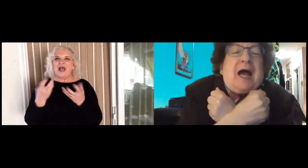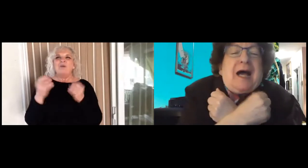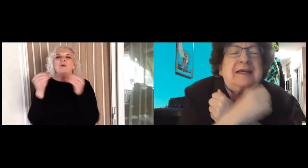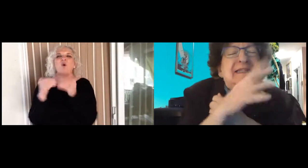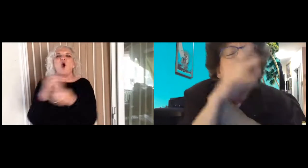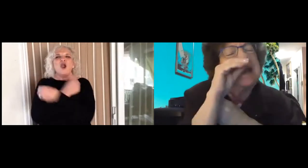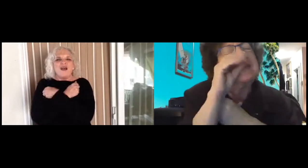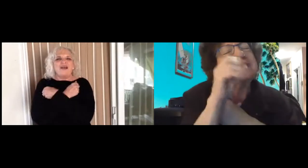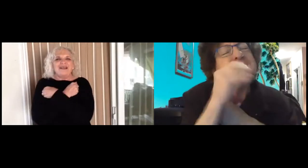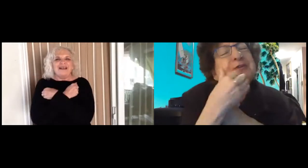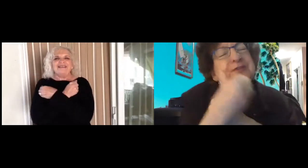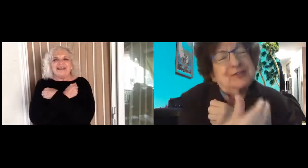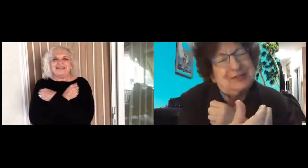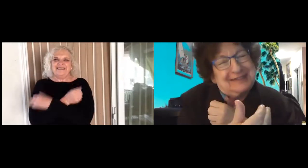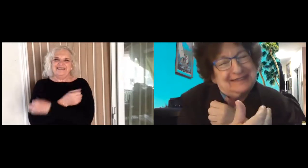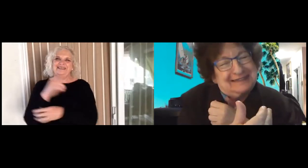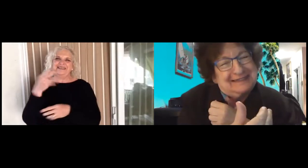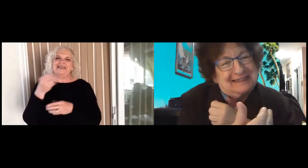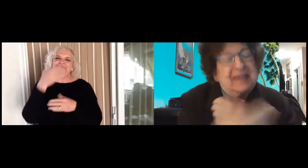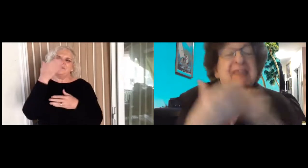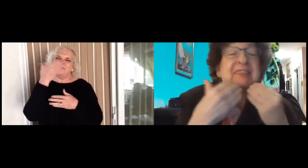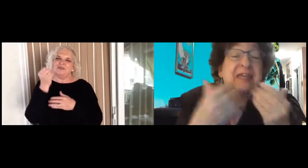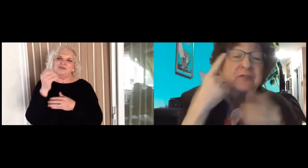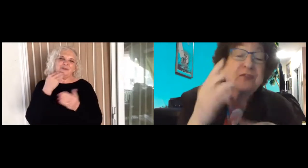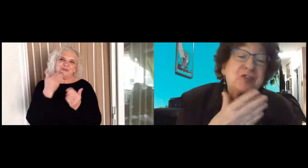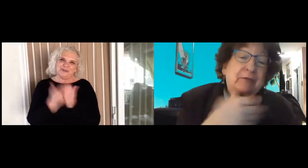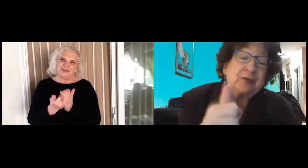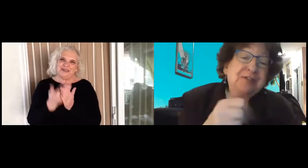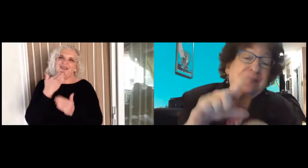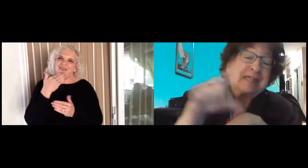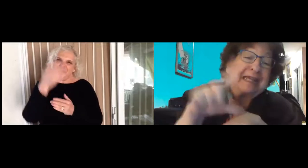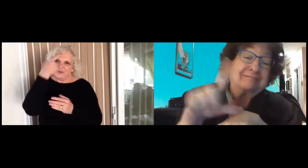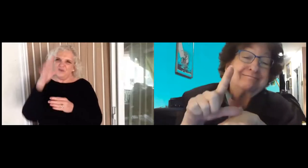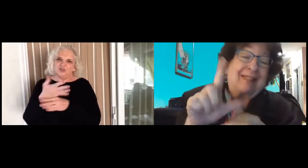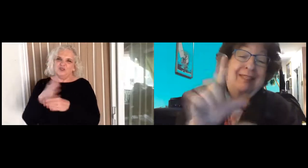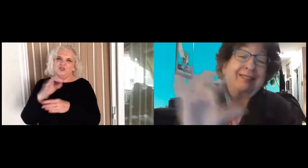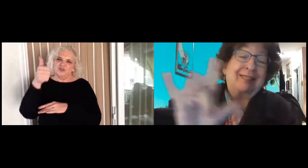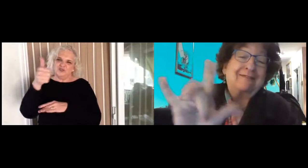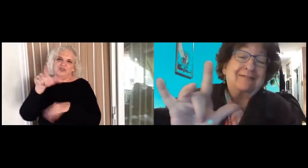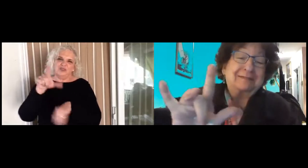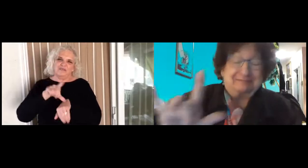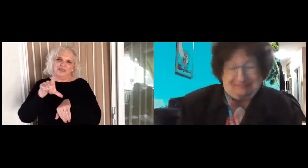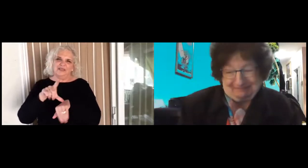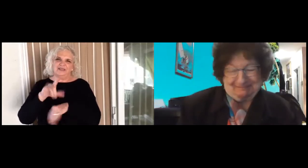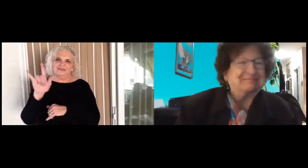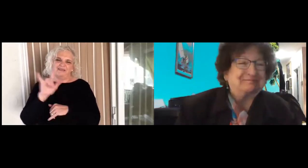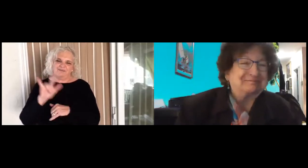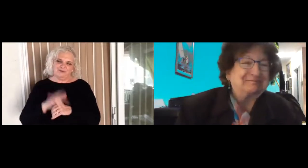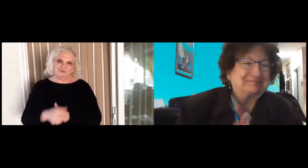hug. He smells so good. Thank you for sharing yourself, Dan. Love.